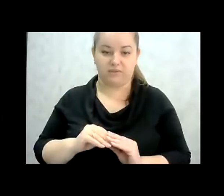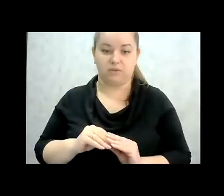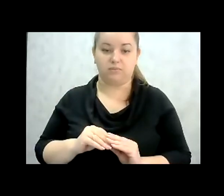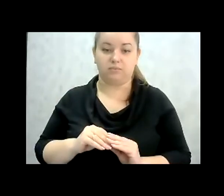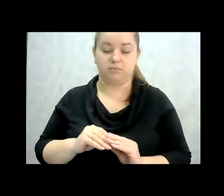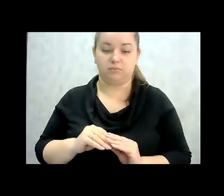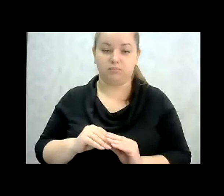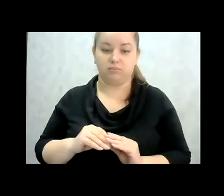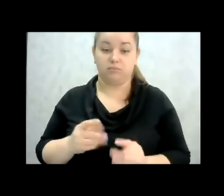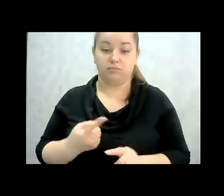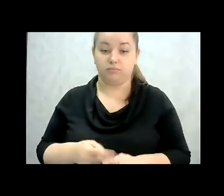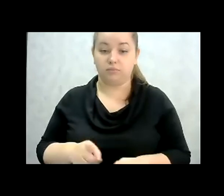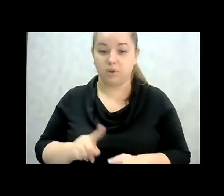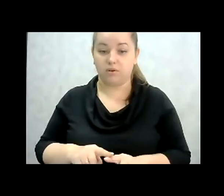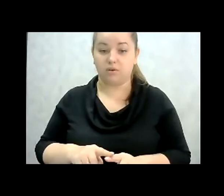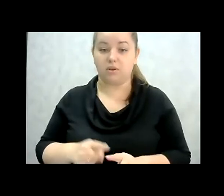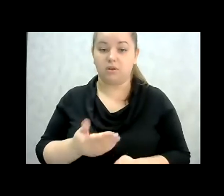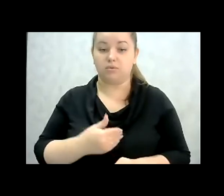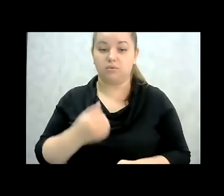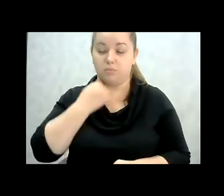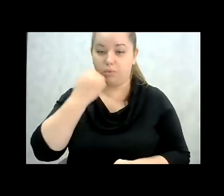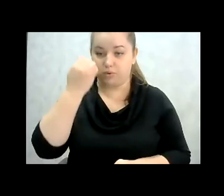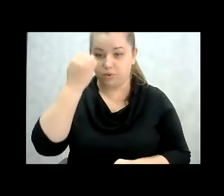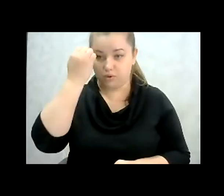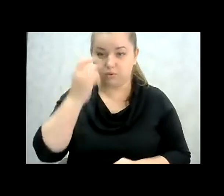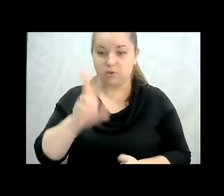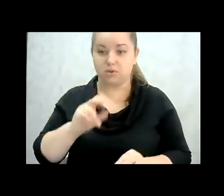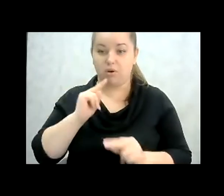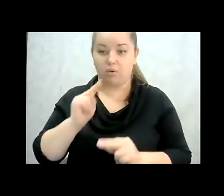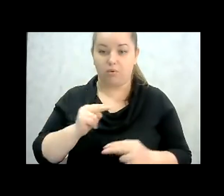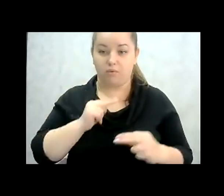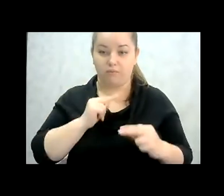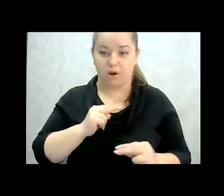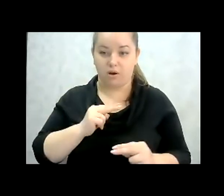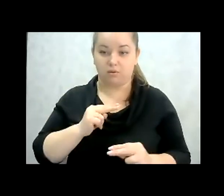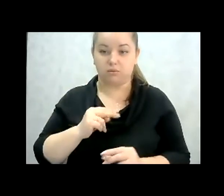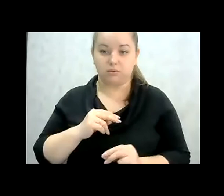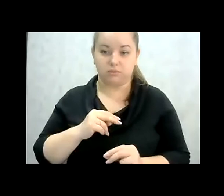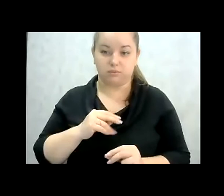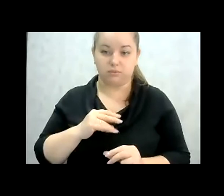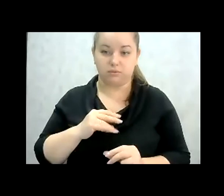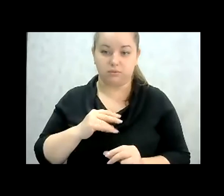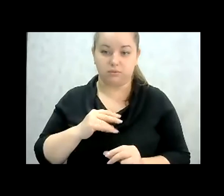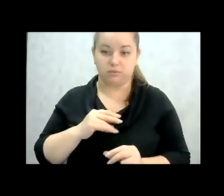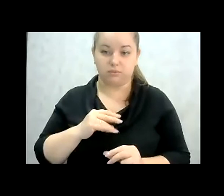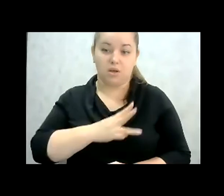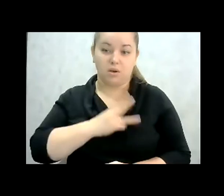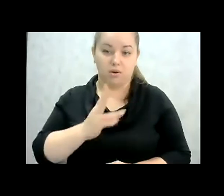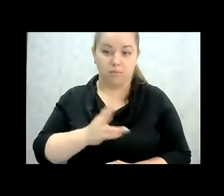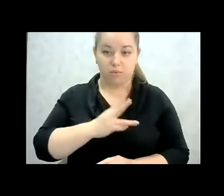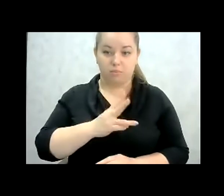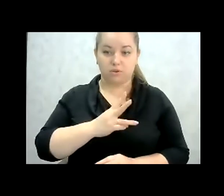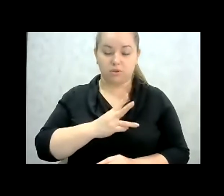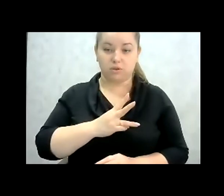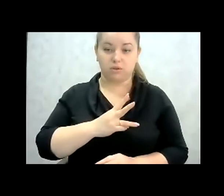imply further improvements in the legislation. And now I'll just say thank you for your